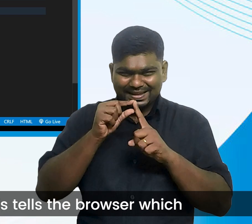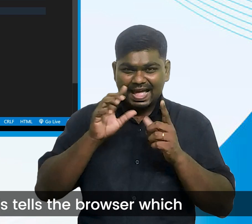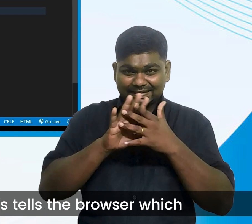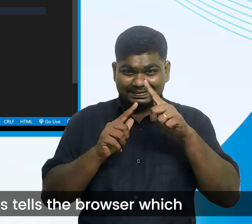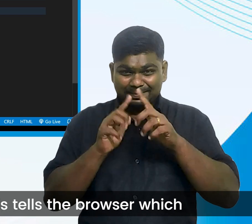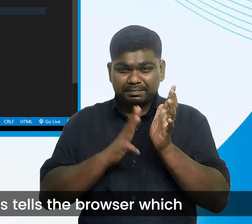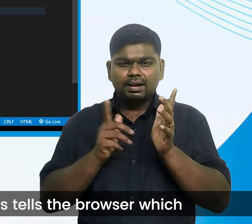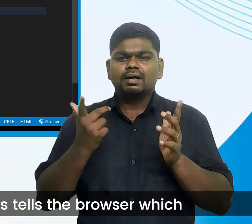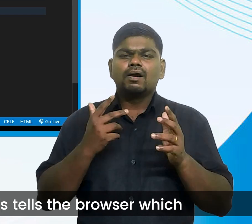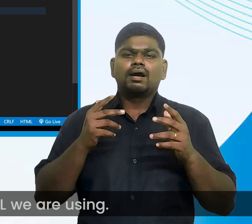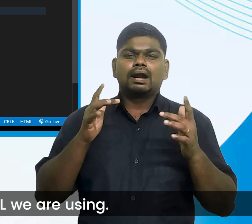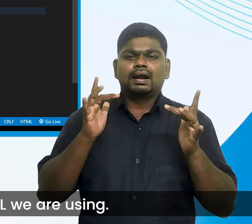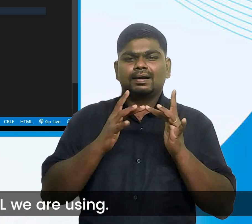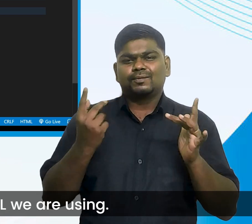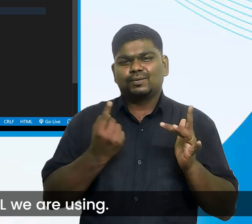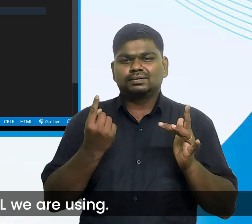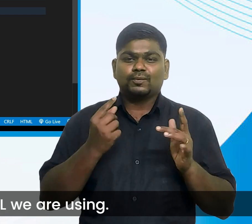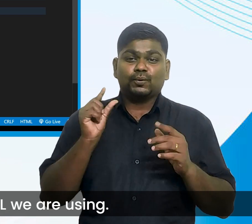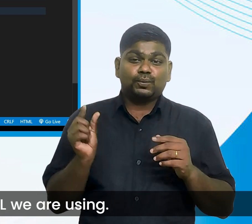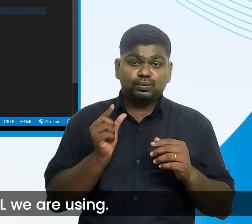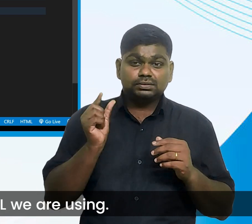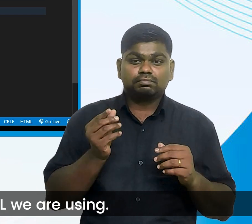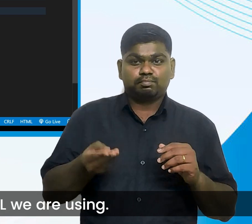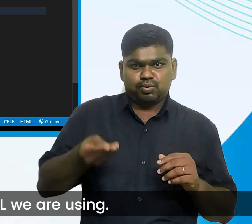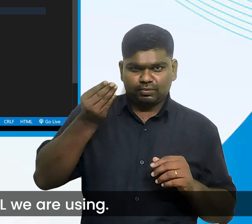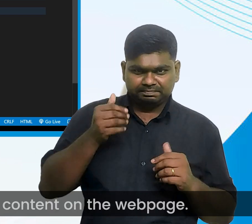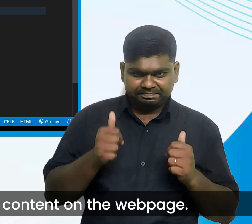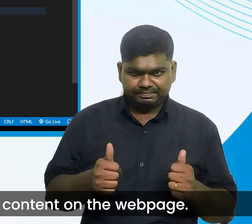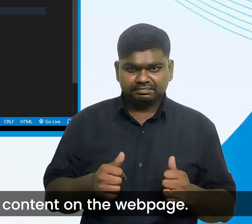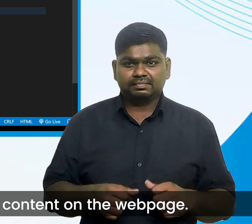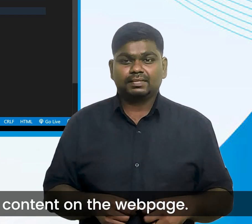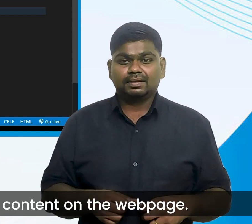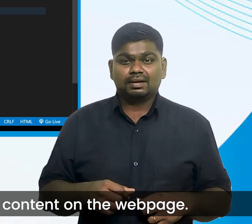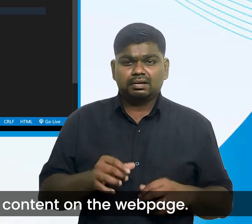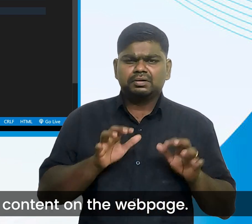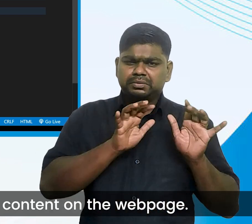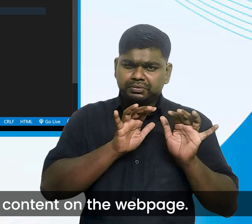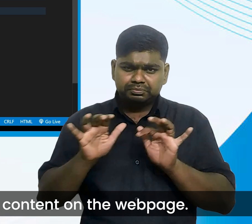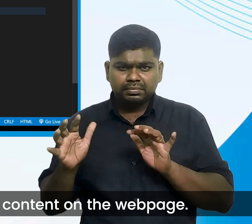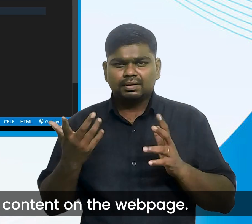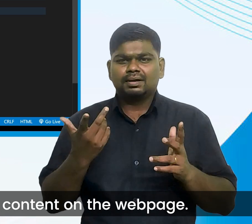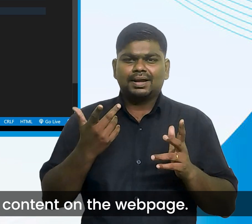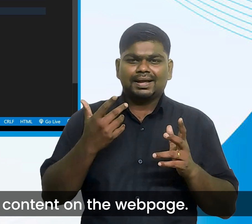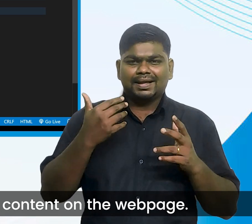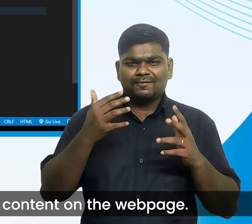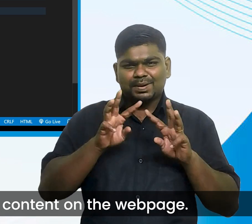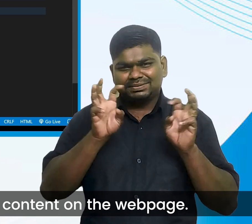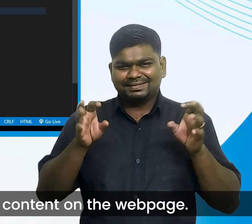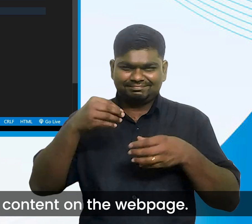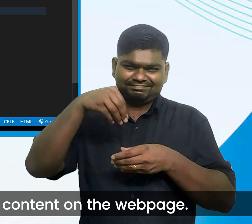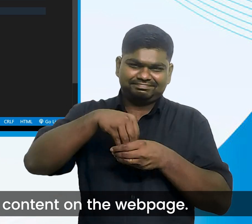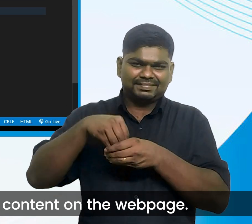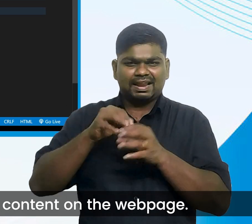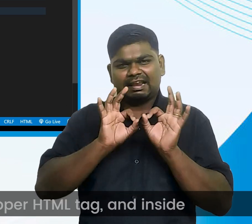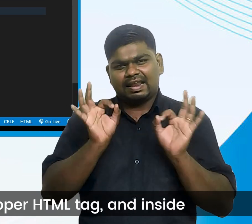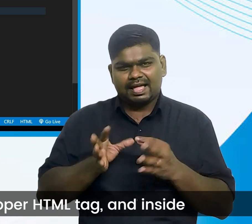This tells the browser which version of the HTML we are using and how it should render the content on the web